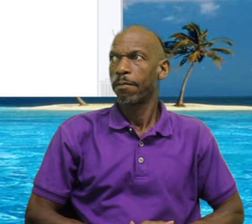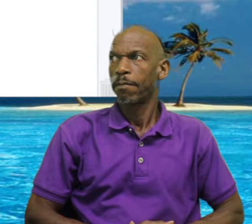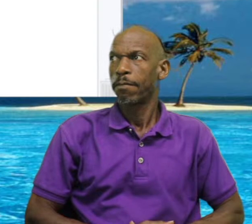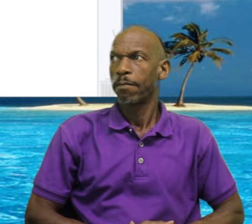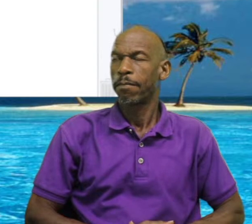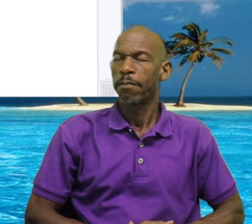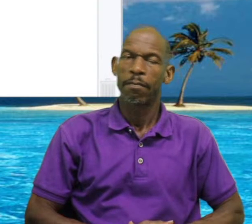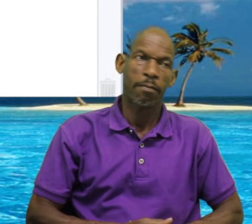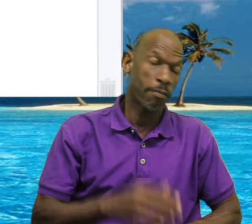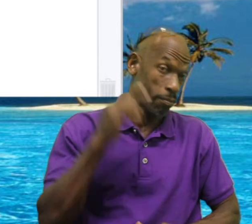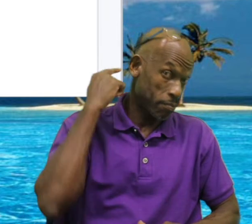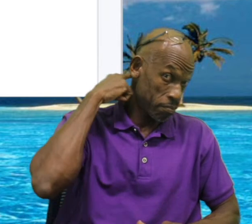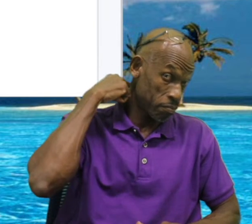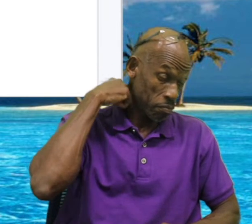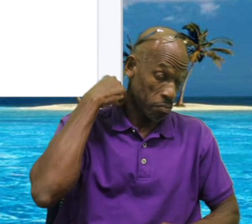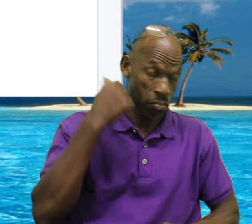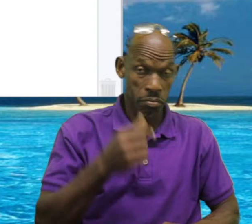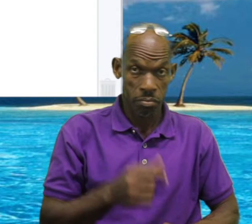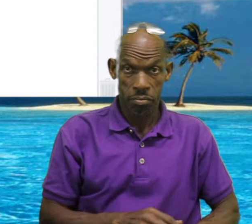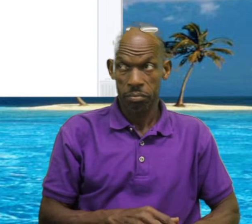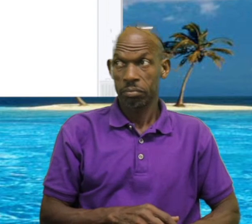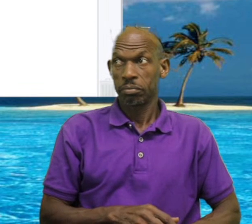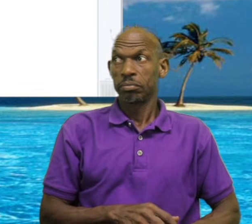Right? So